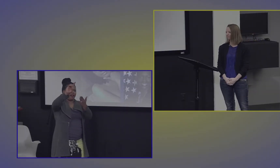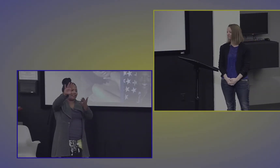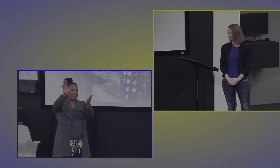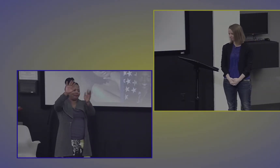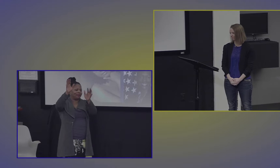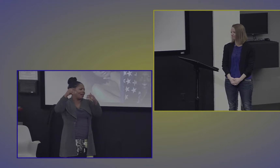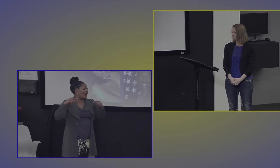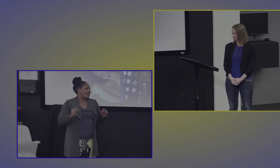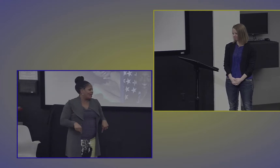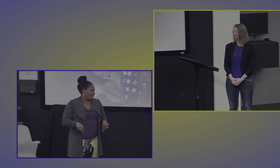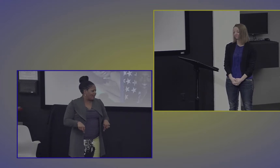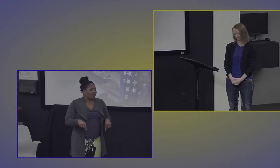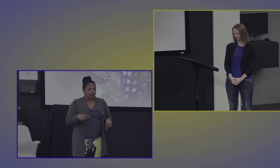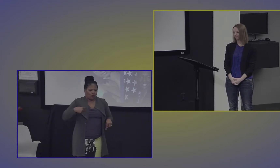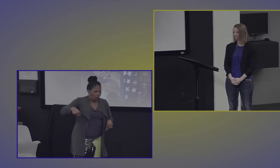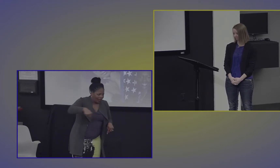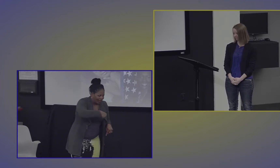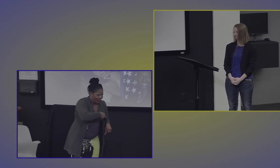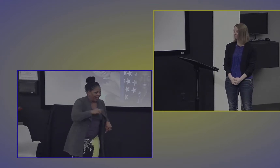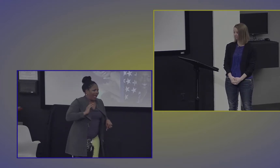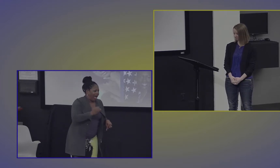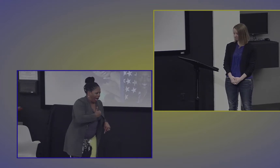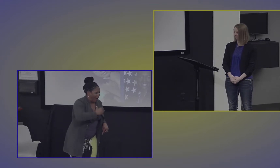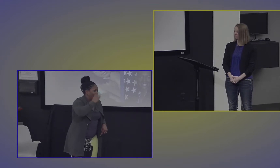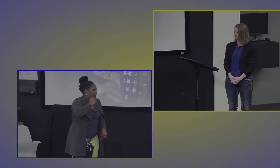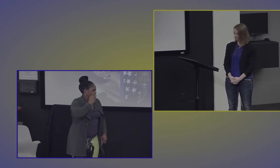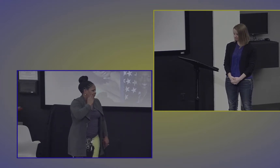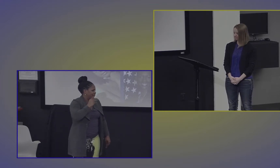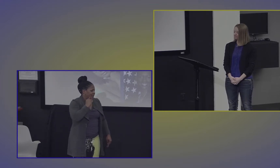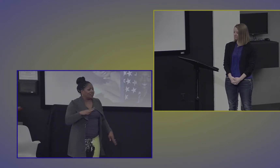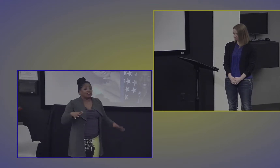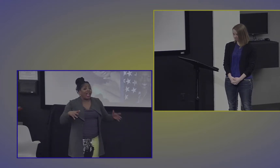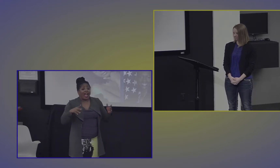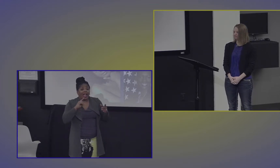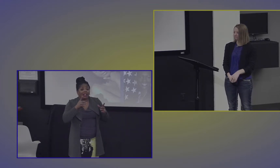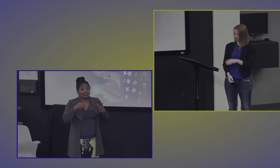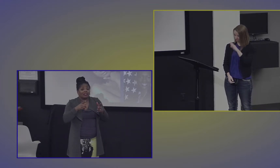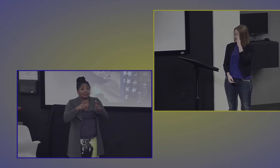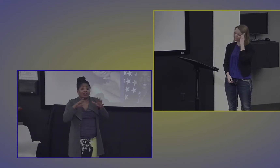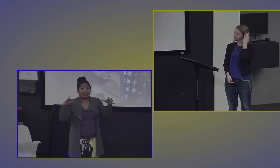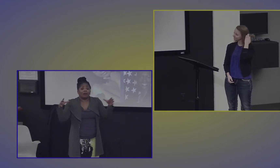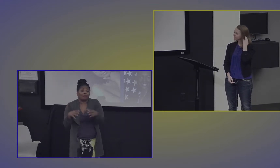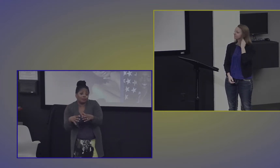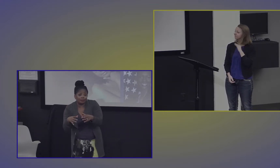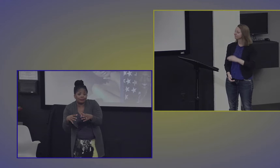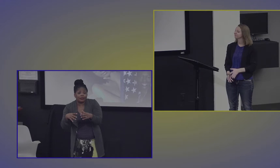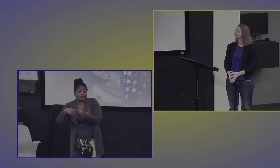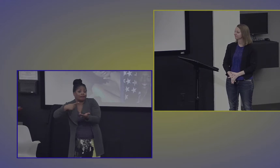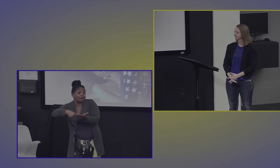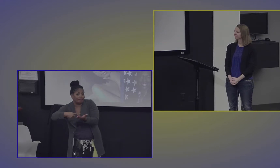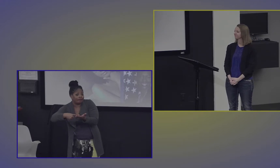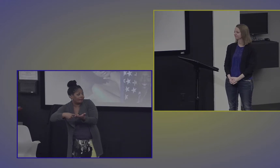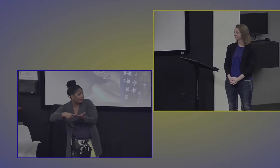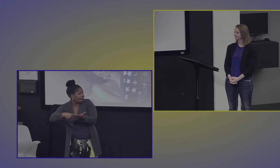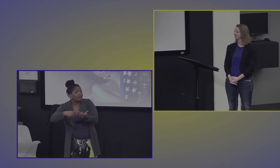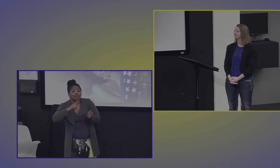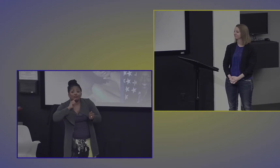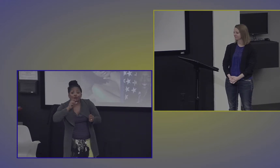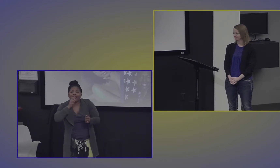Oh, maybe not. So what I would say is each of us bring our own experience, and it is when we come together and